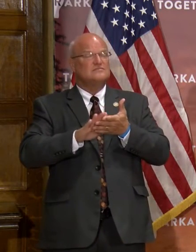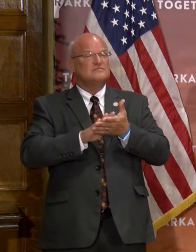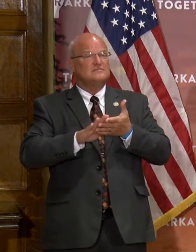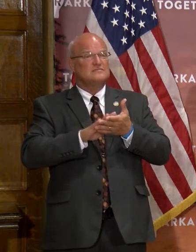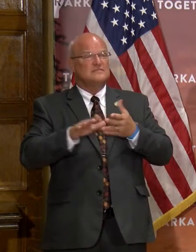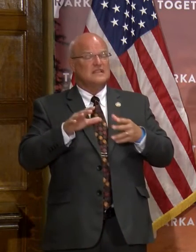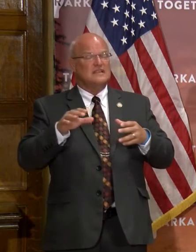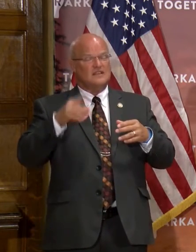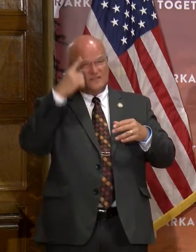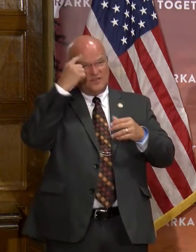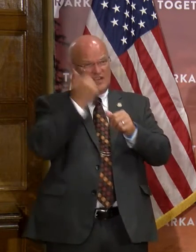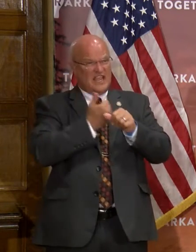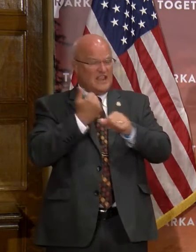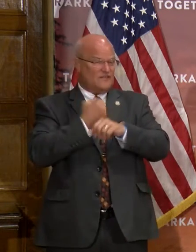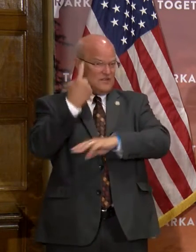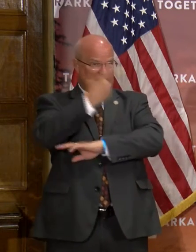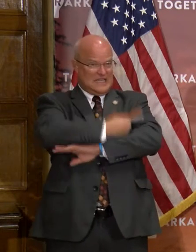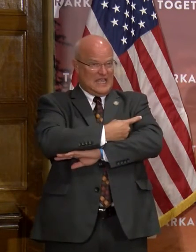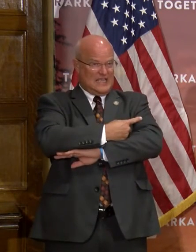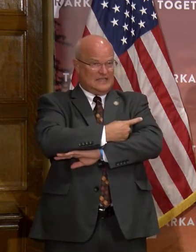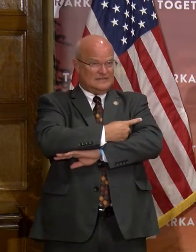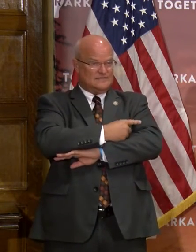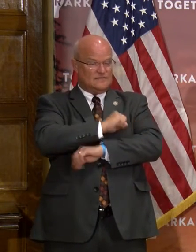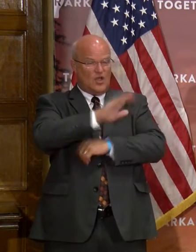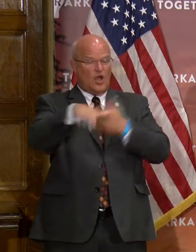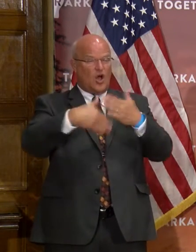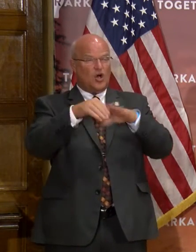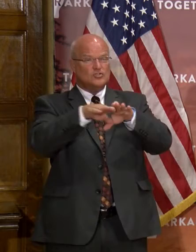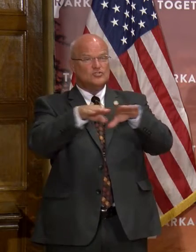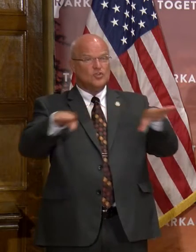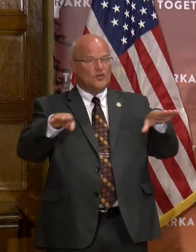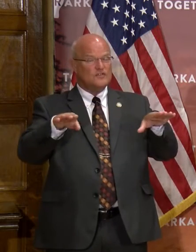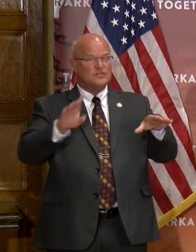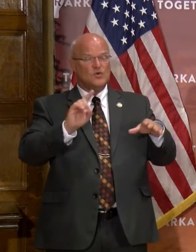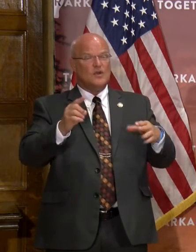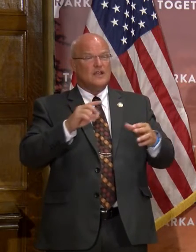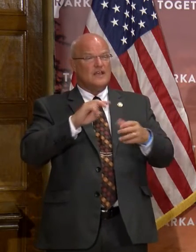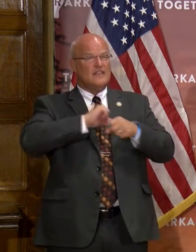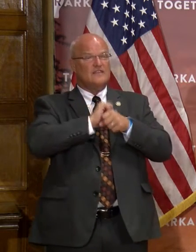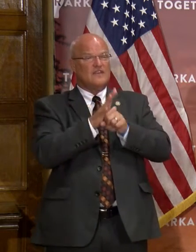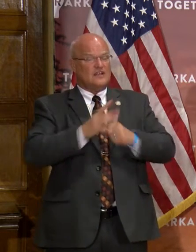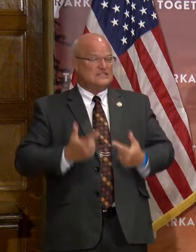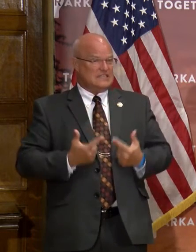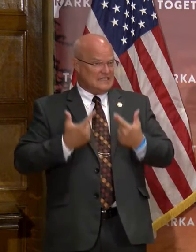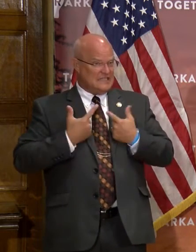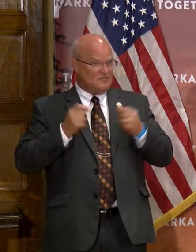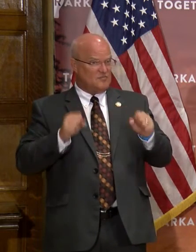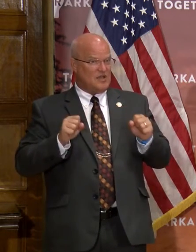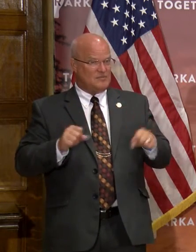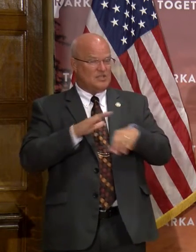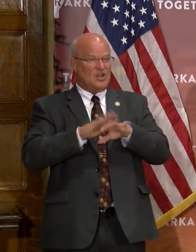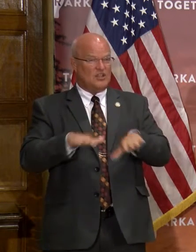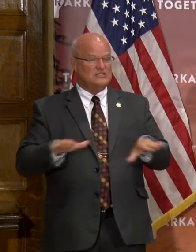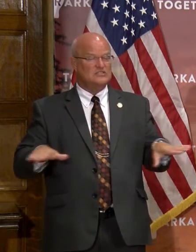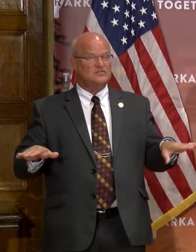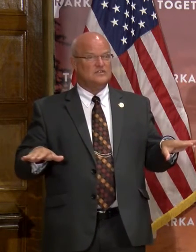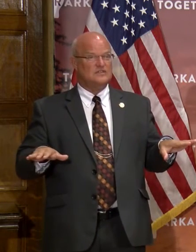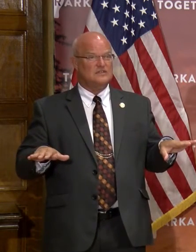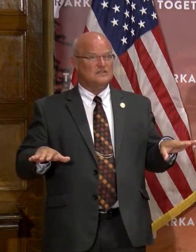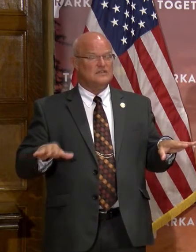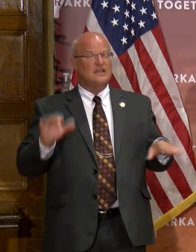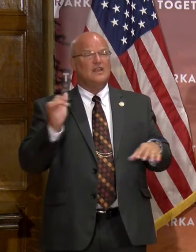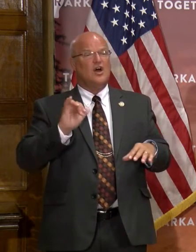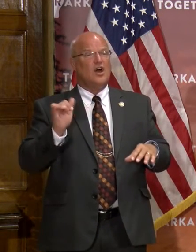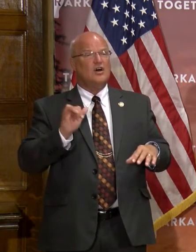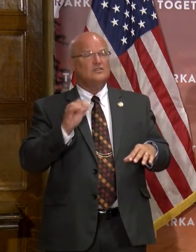to sanitize and disinfect all surfaces and objects where the virus can live and possibly get on children? And